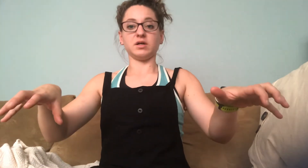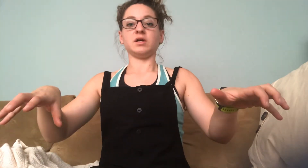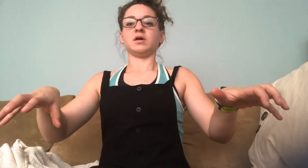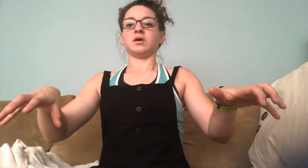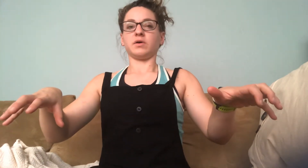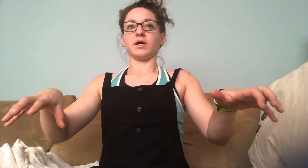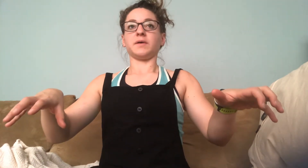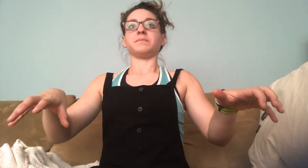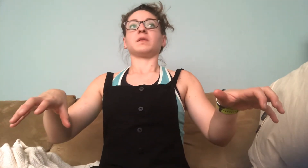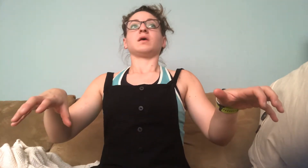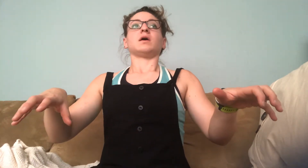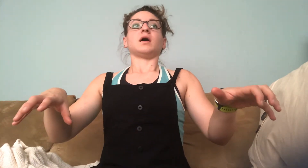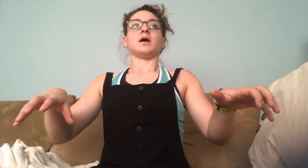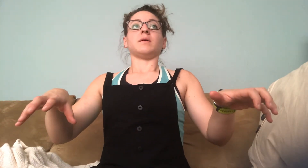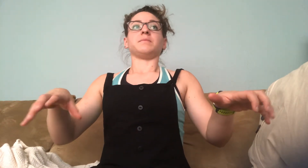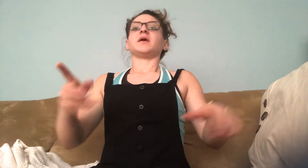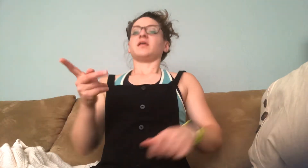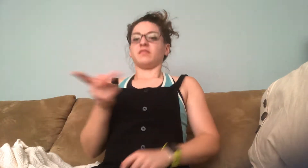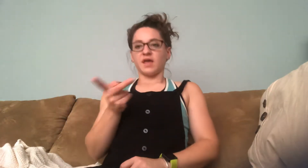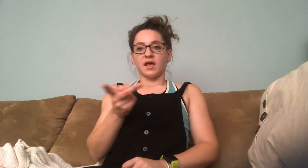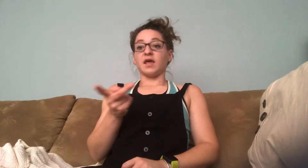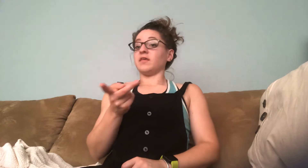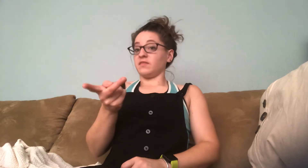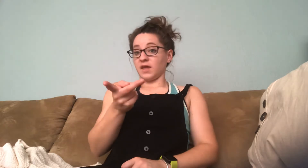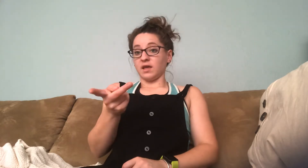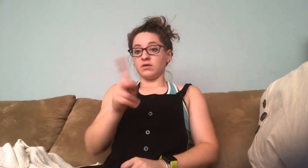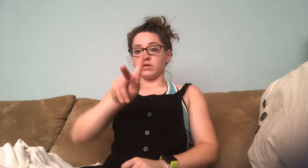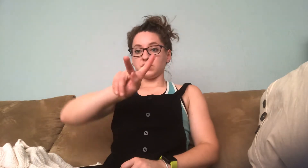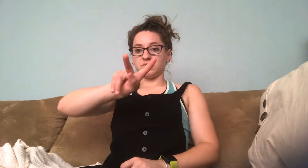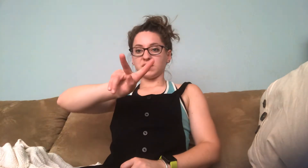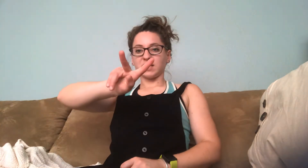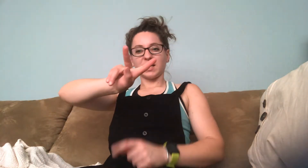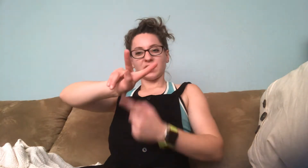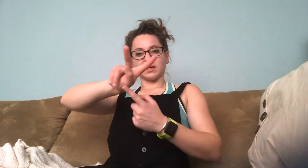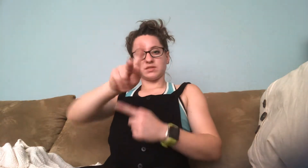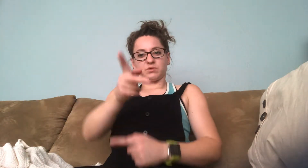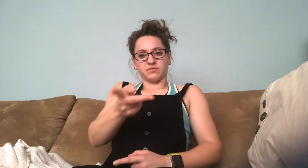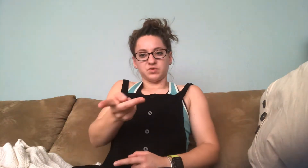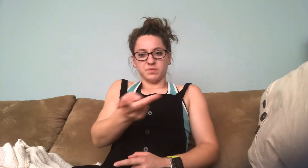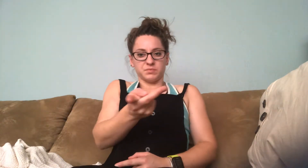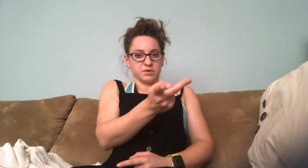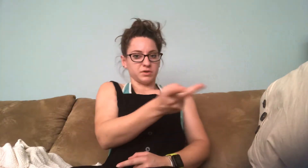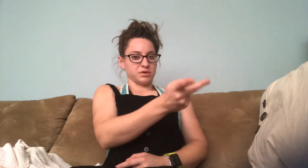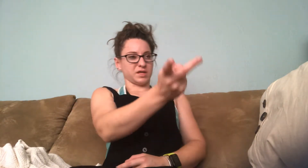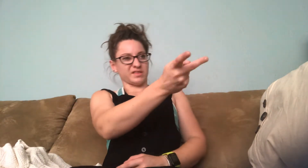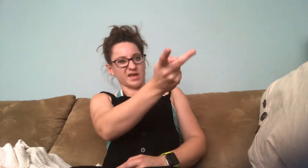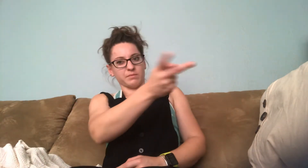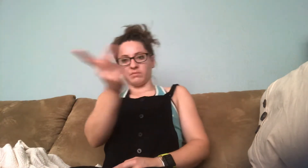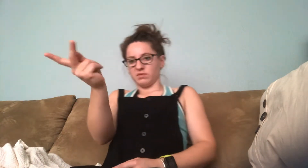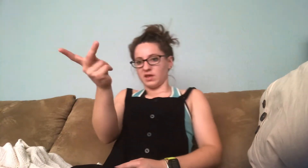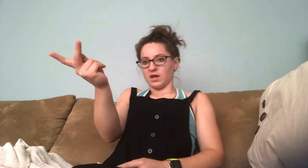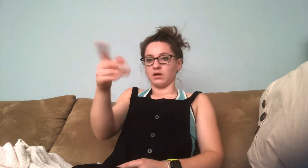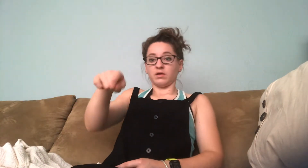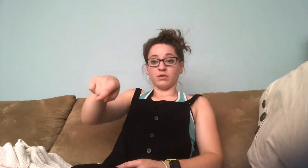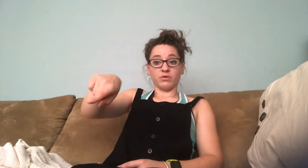dad's here. Okay. And they, and then they, you can do it. It's kind of like this, where you have two people, like them, they,